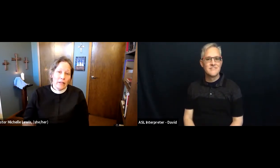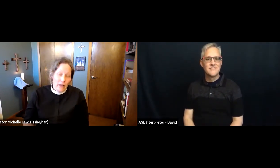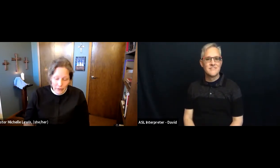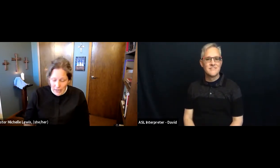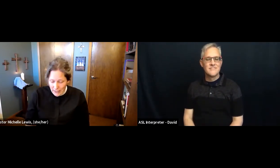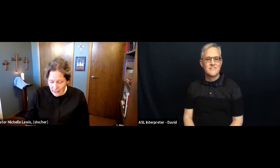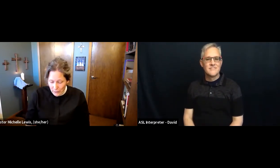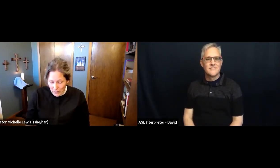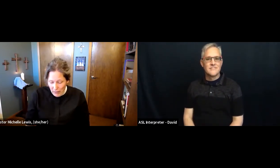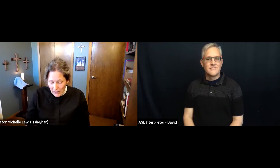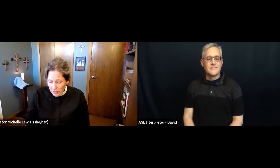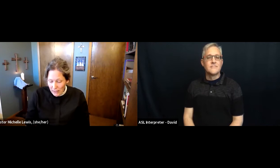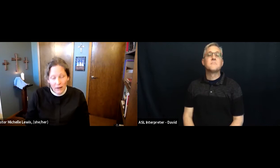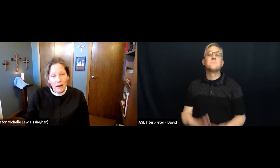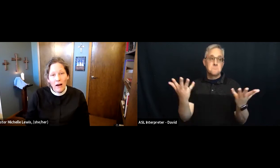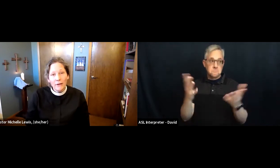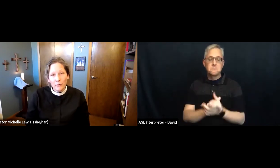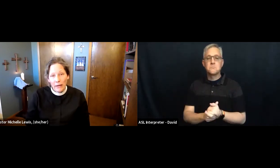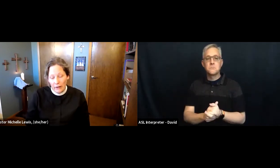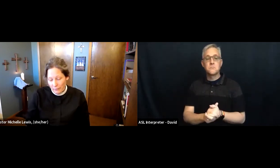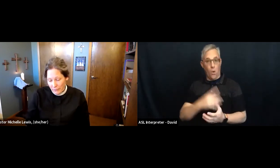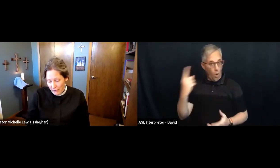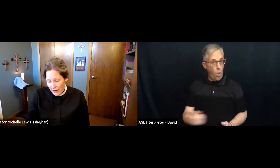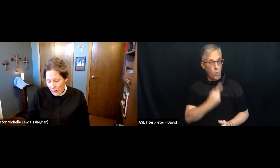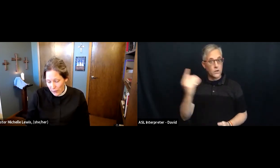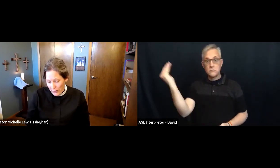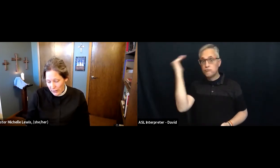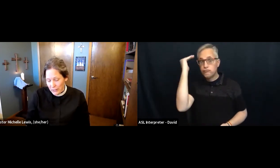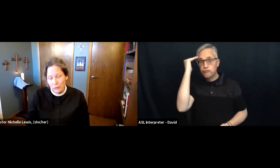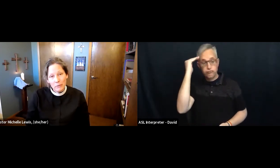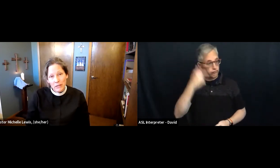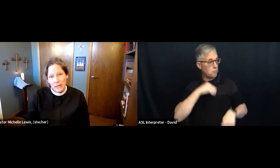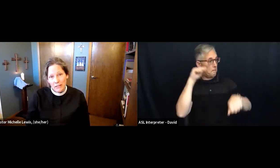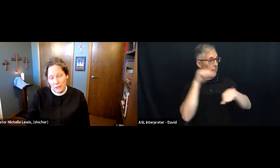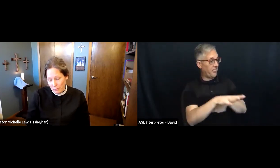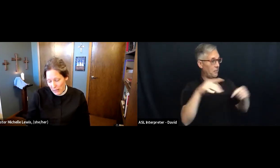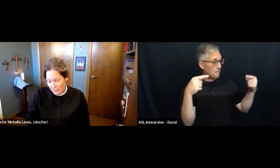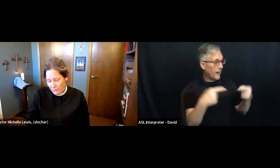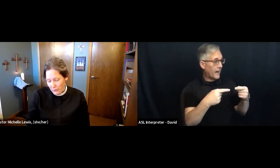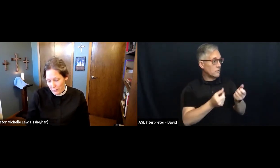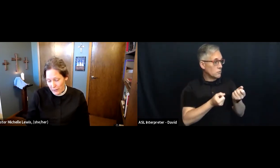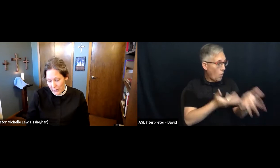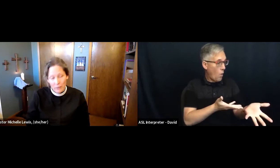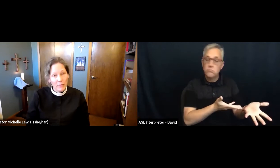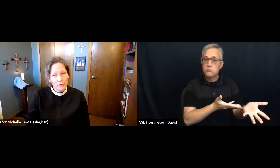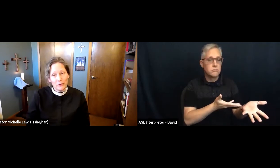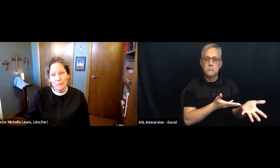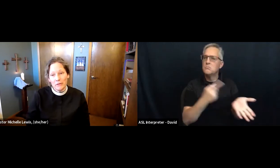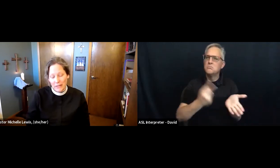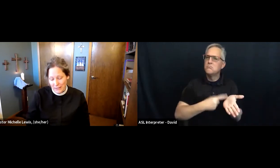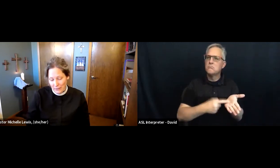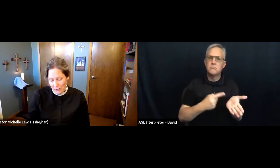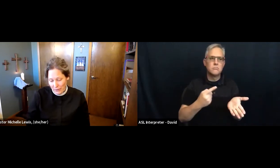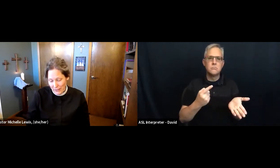Now, in other cases, we might be unaware of how we are contributing to painful and